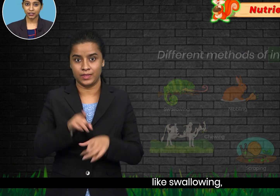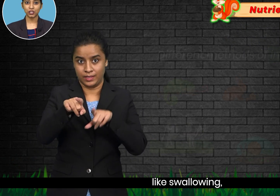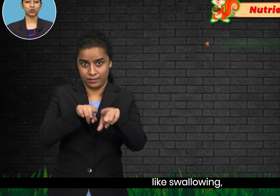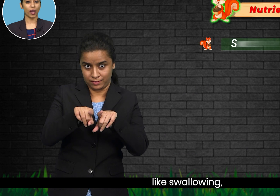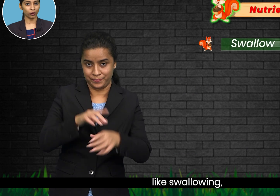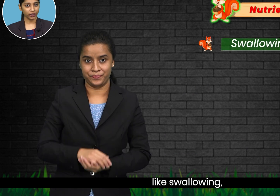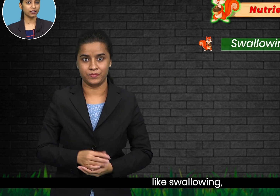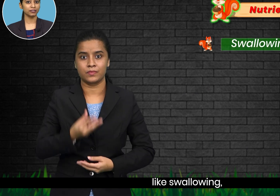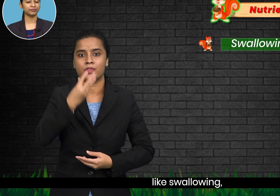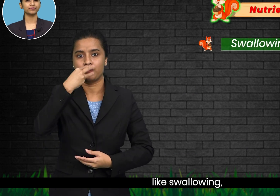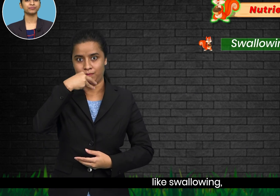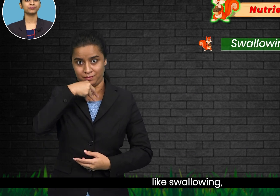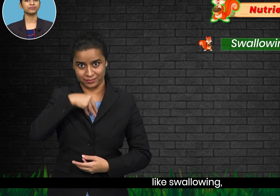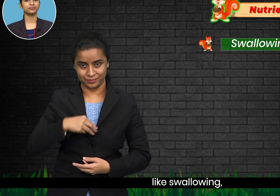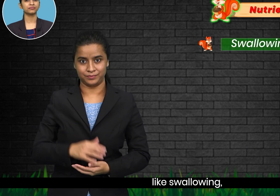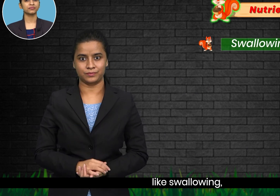like swallowing,